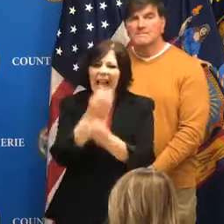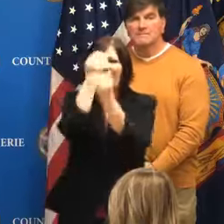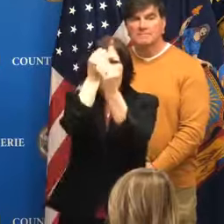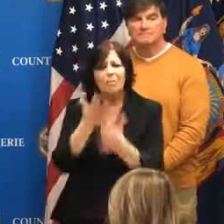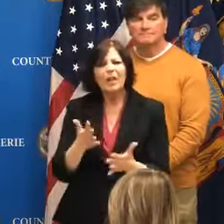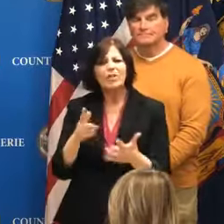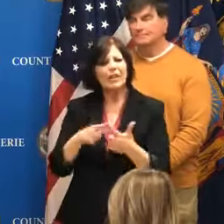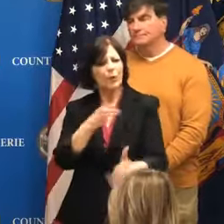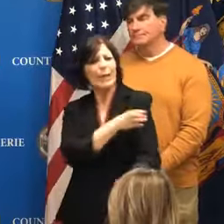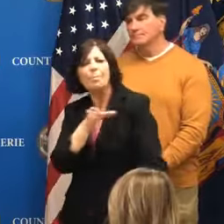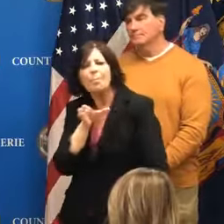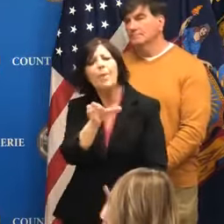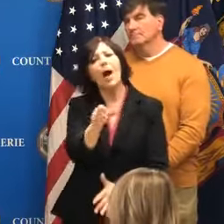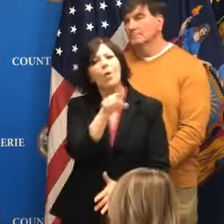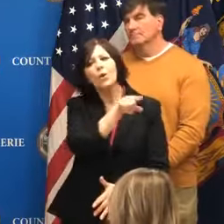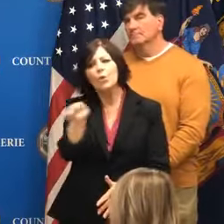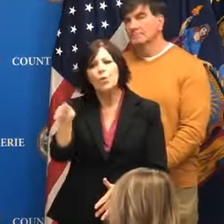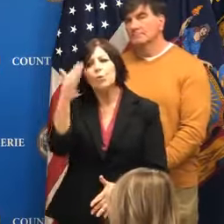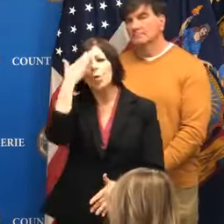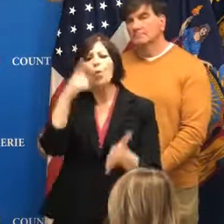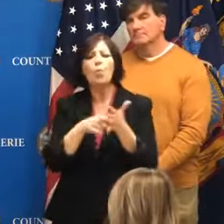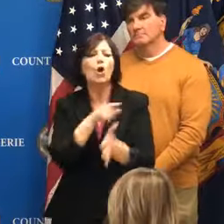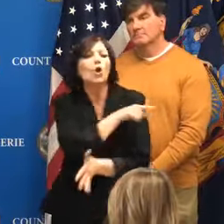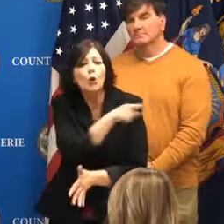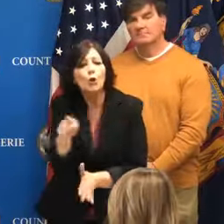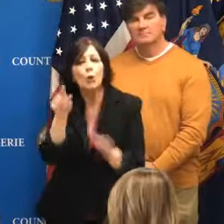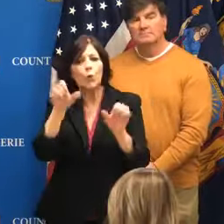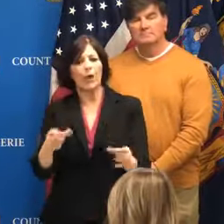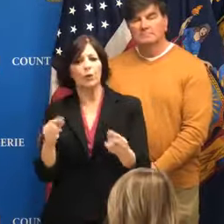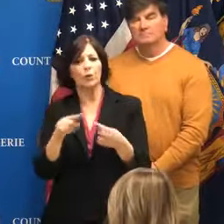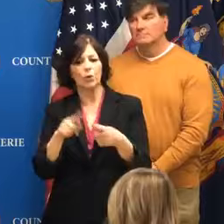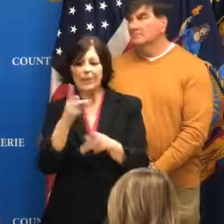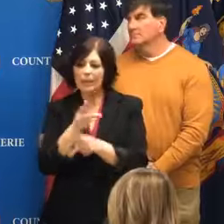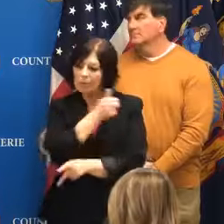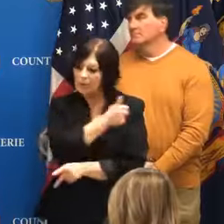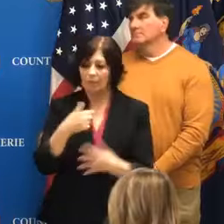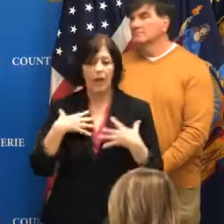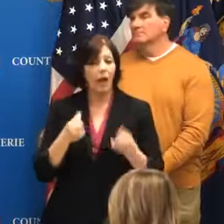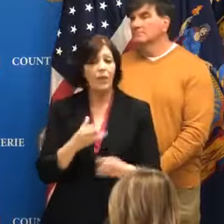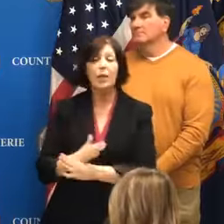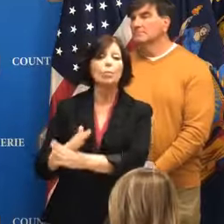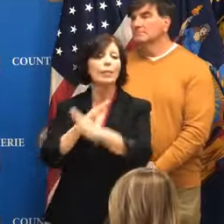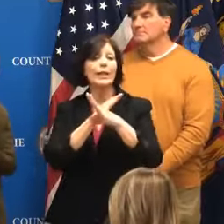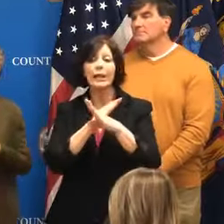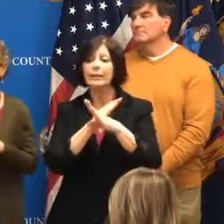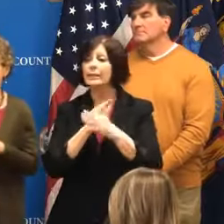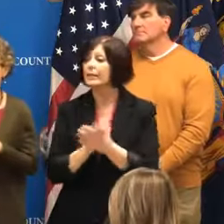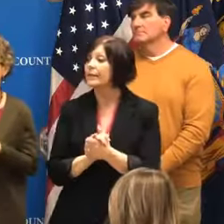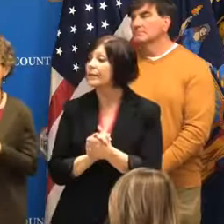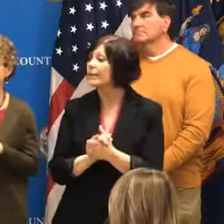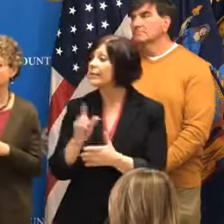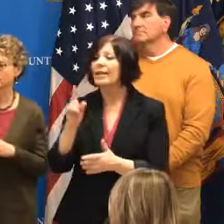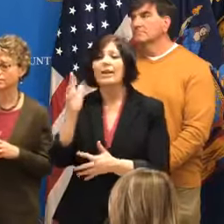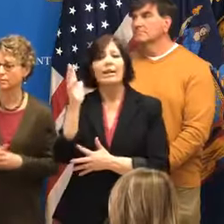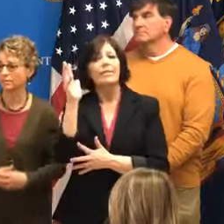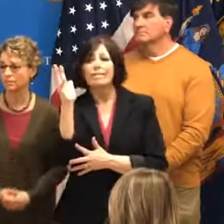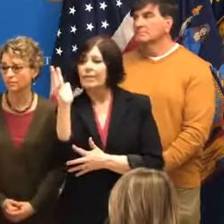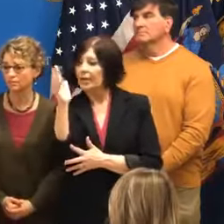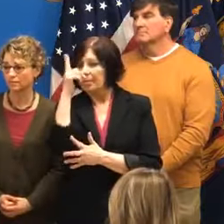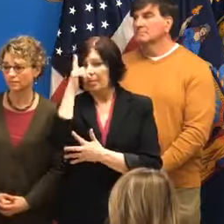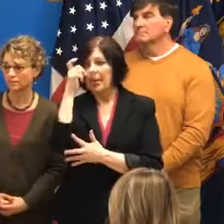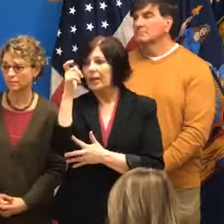to empower us to know what we can do to keep ourselves healthy and protect our community. Sandra, I have 5 more minutes because